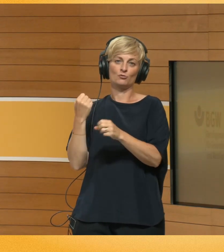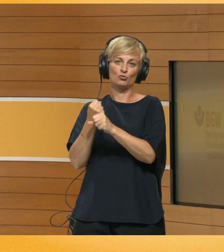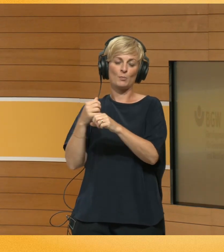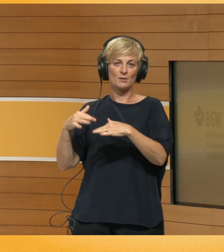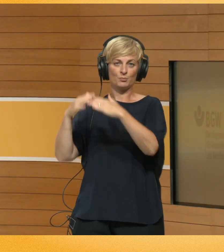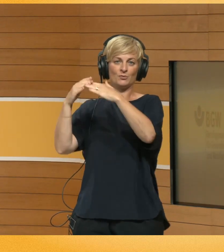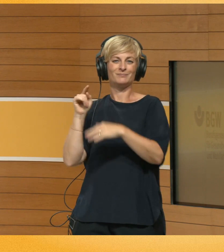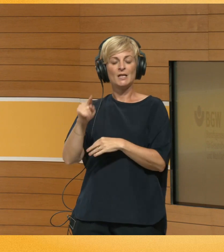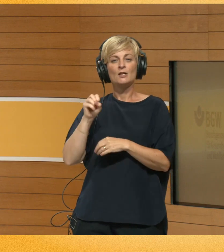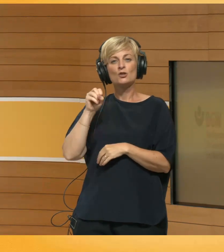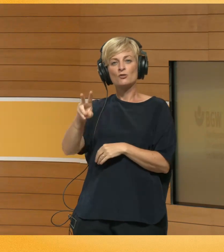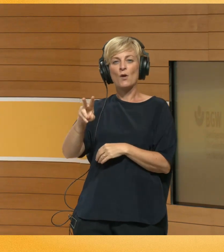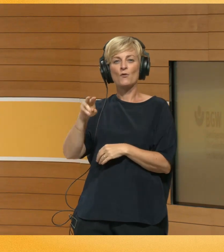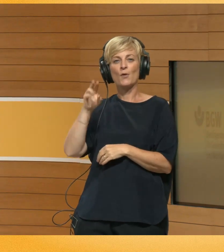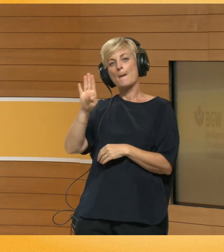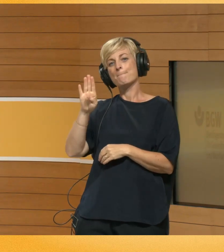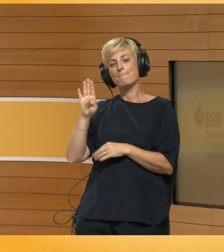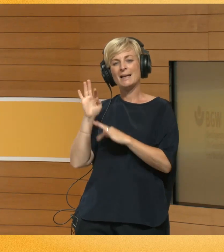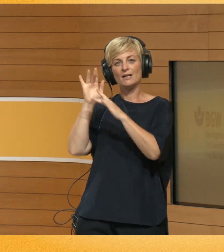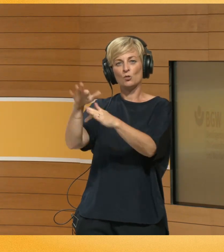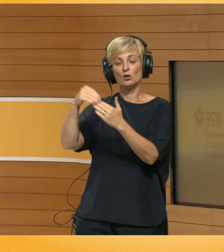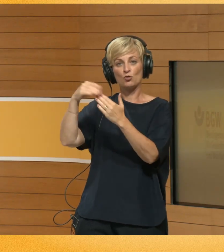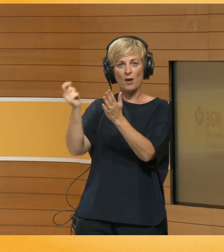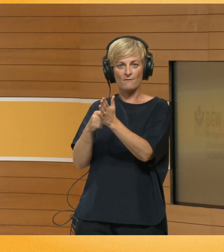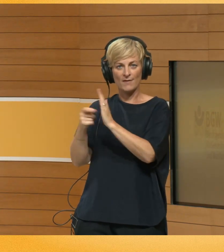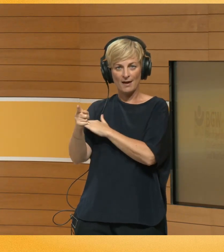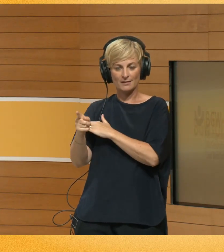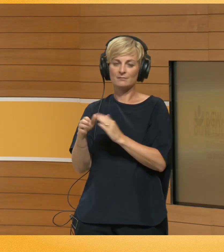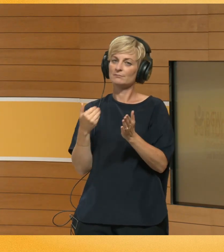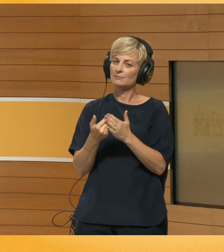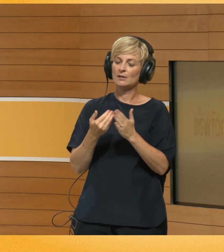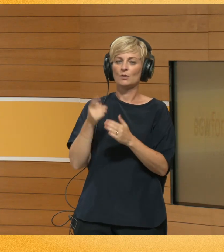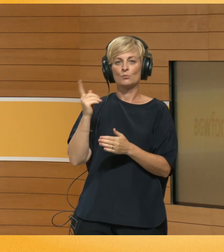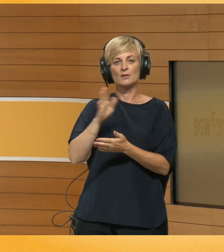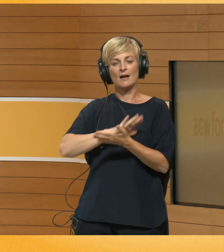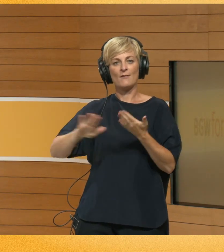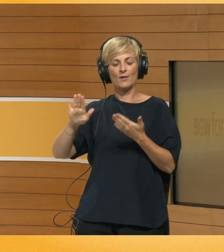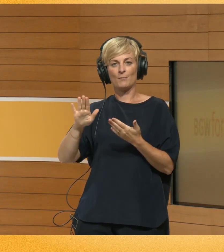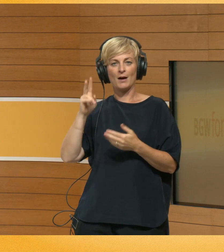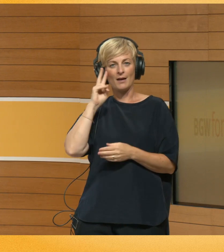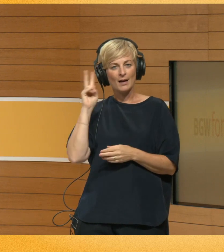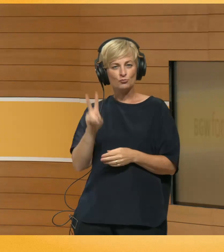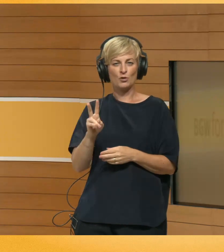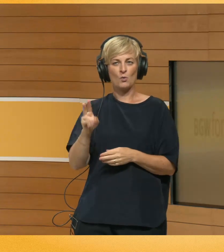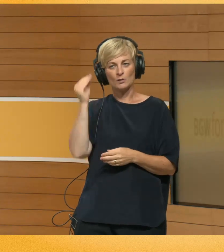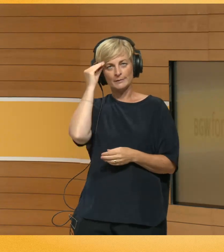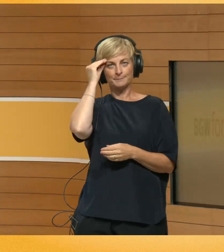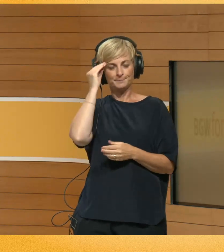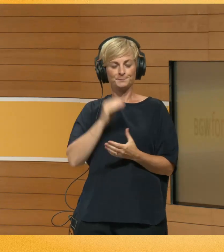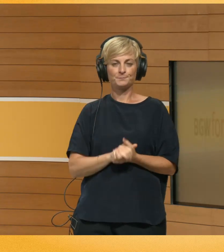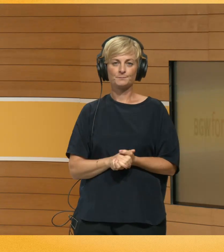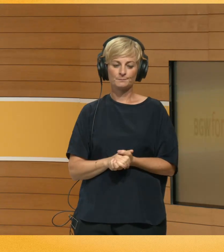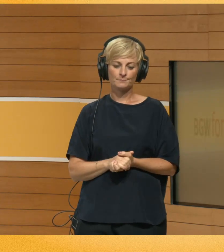cost. I just gave the example of £1 invested, 36 back, okay? So your opportunity cost is 1